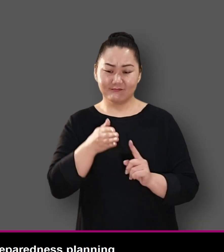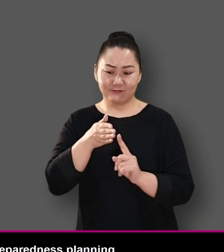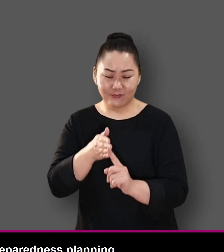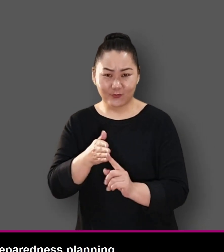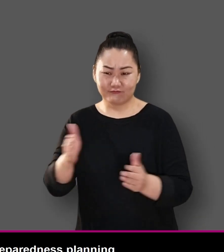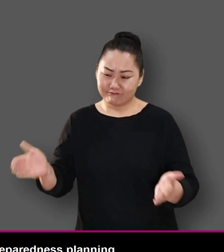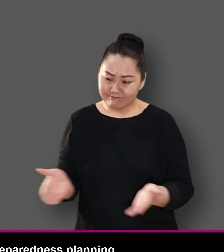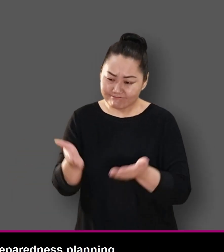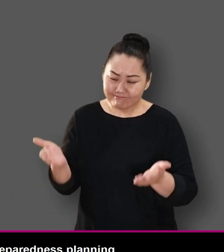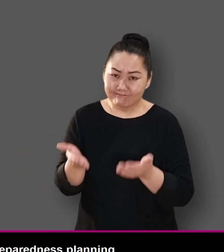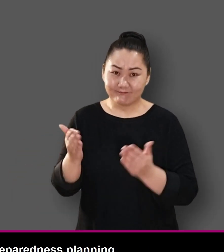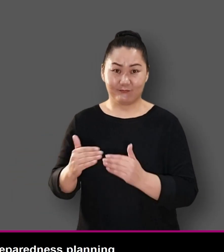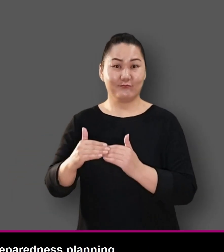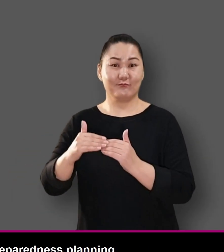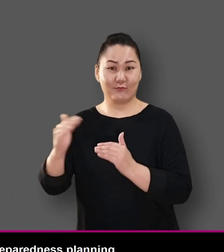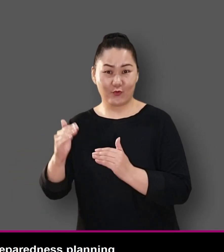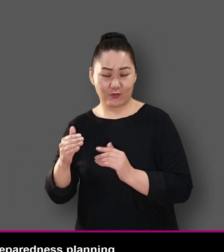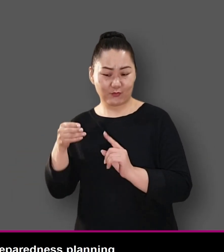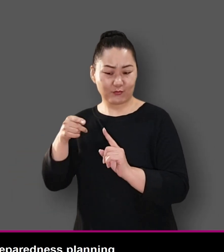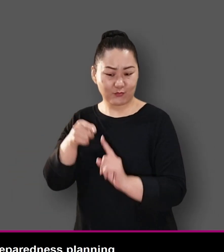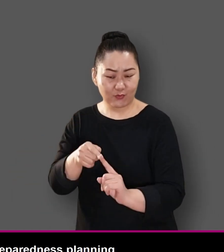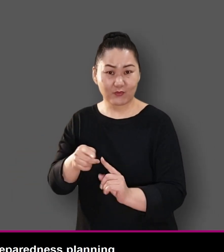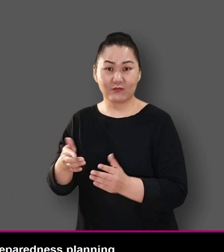and promote preparedness planning